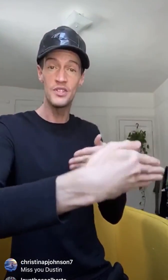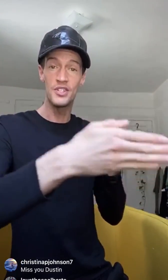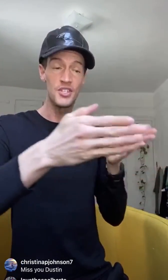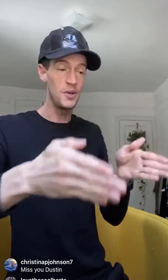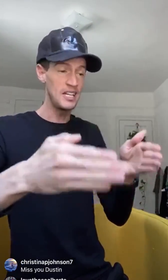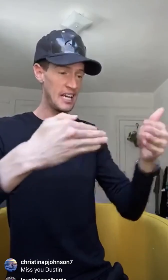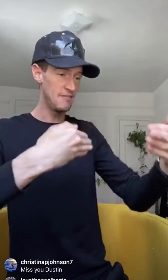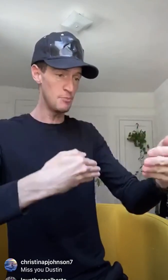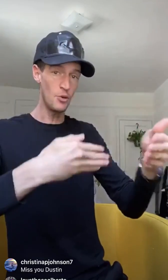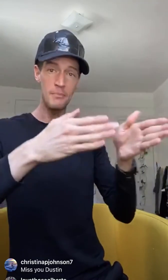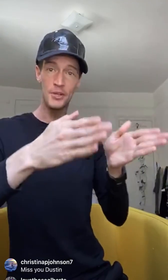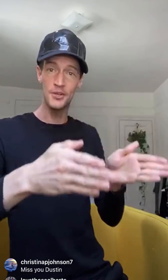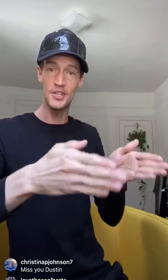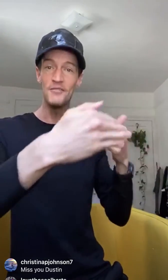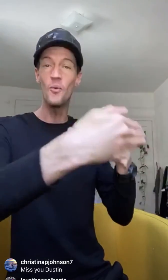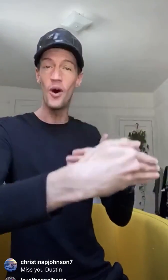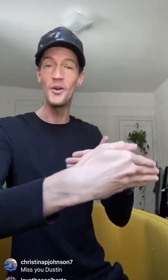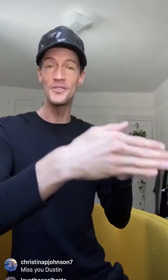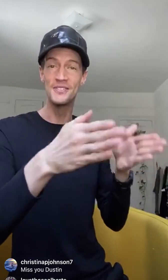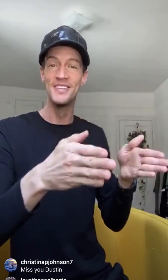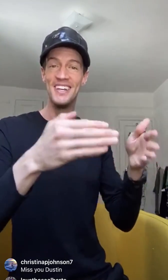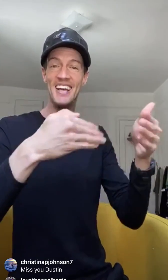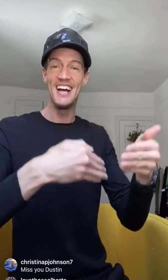home, box.